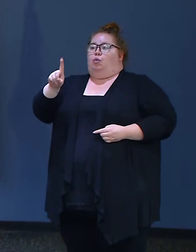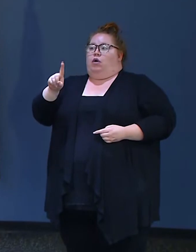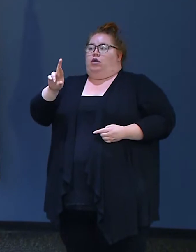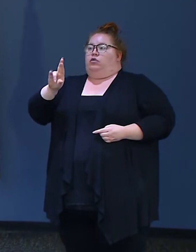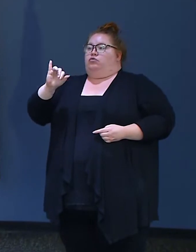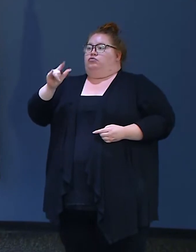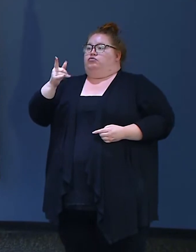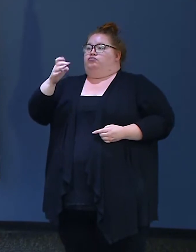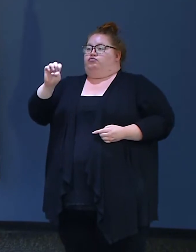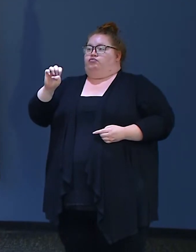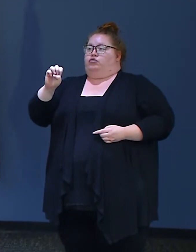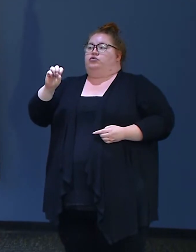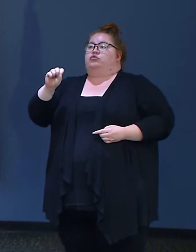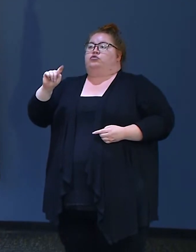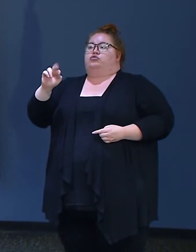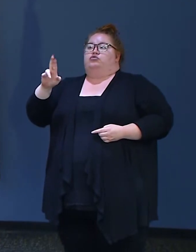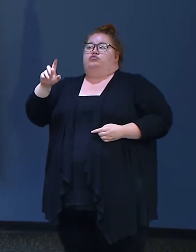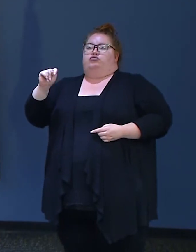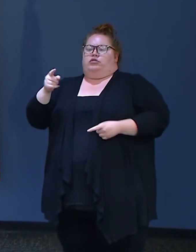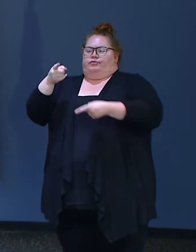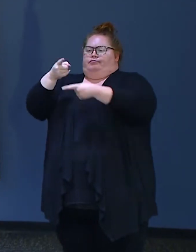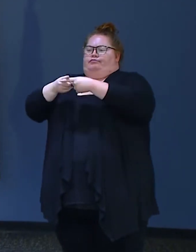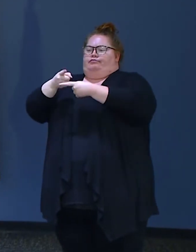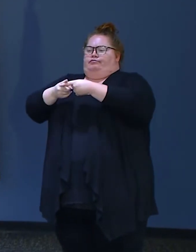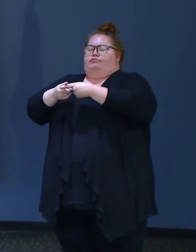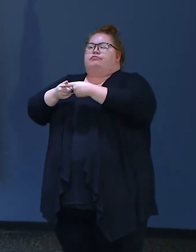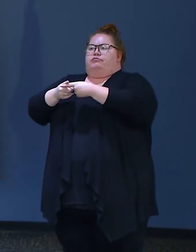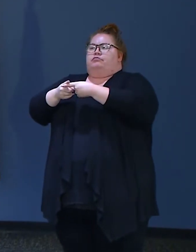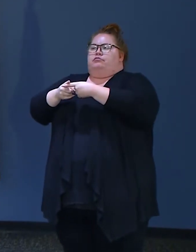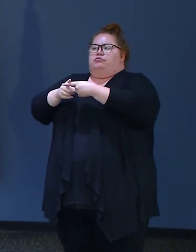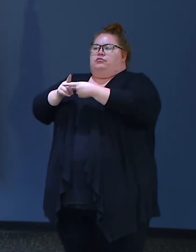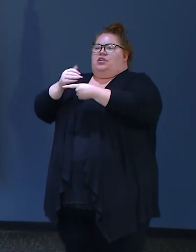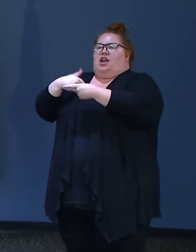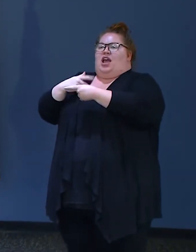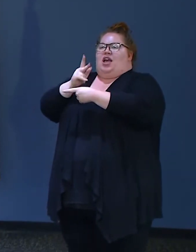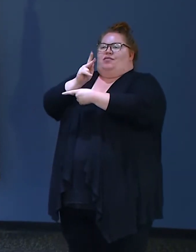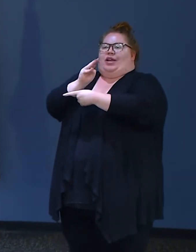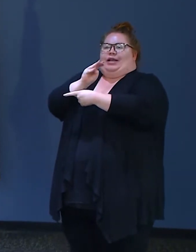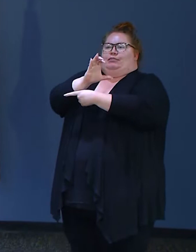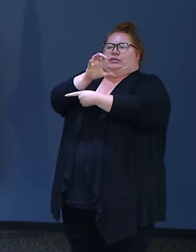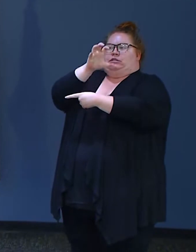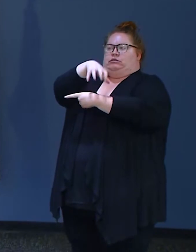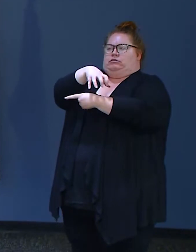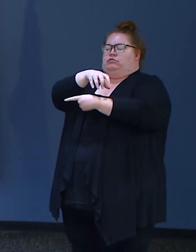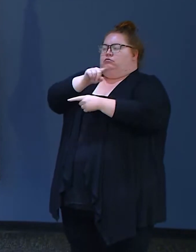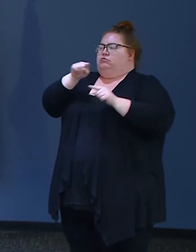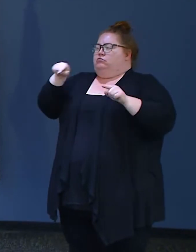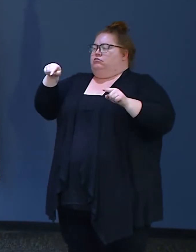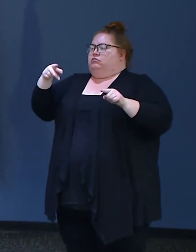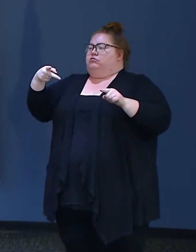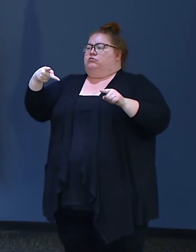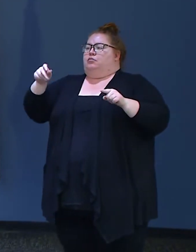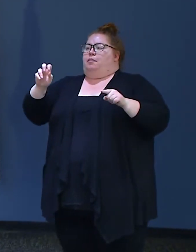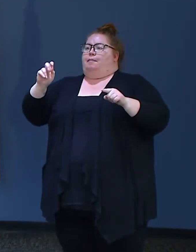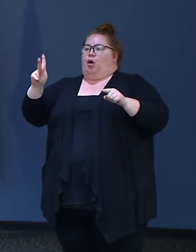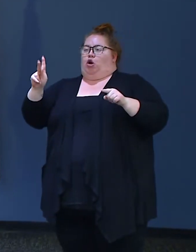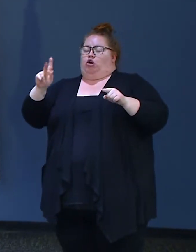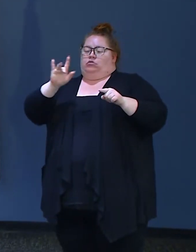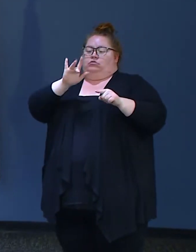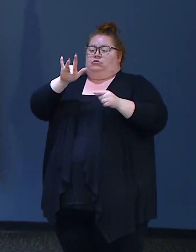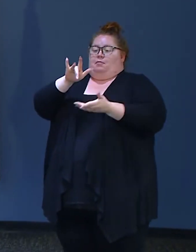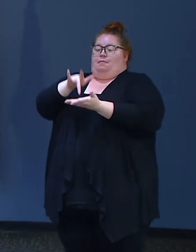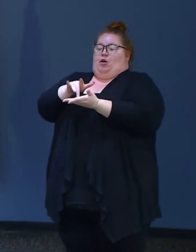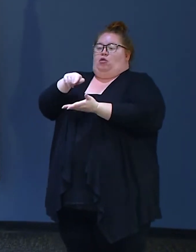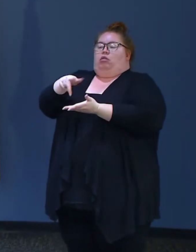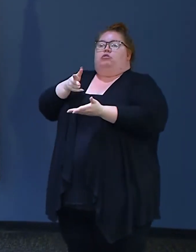just off of Mount Vernon between Kern Medical and Heritage Park. The location is a drive-through only, and it will